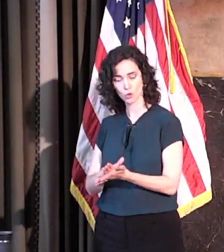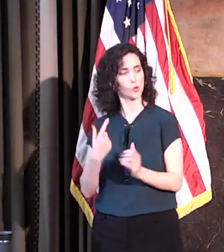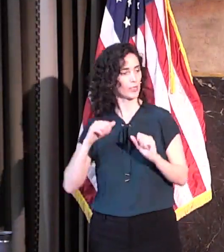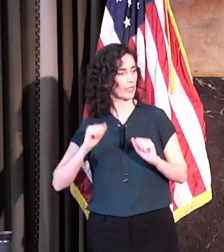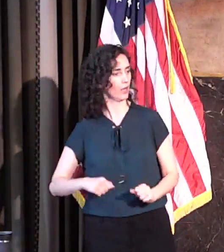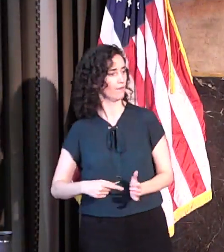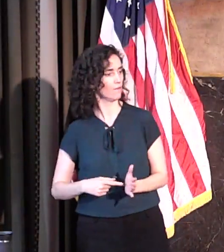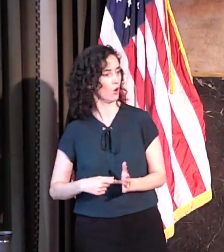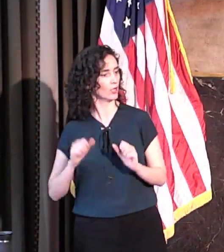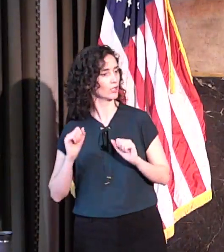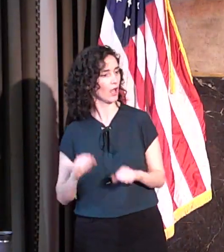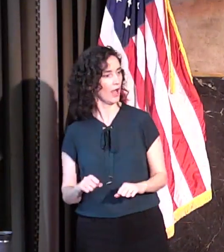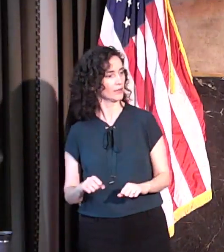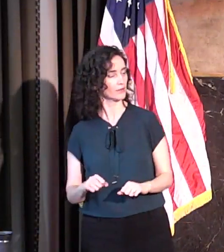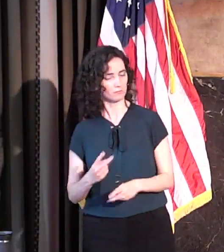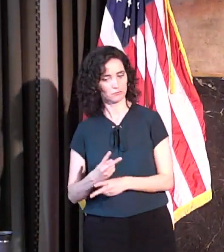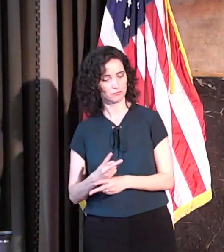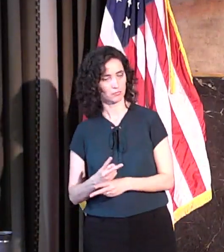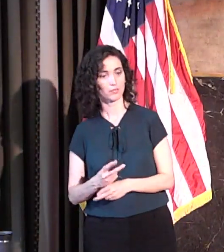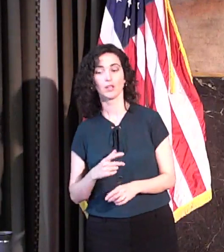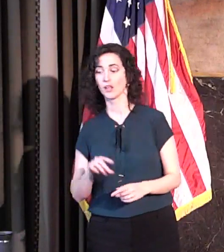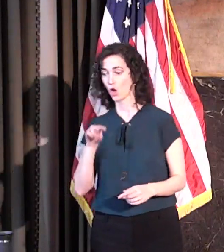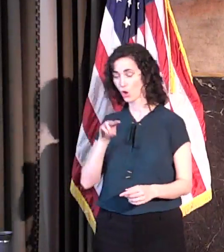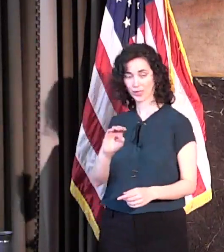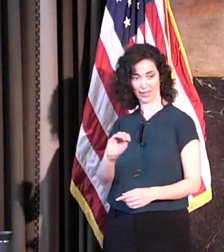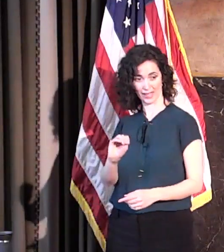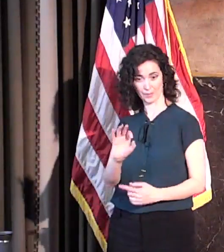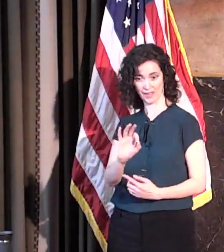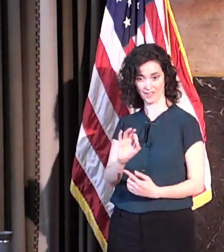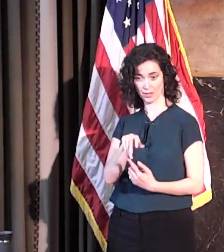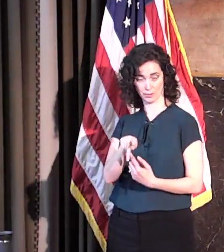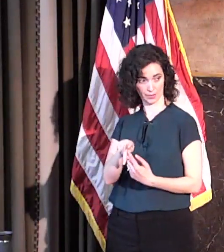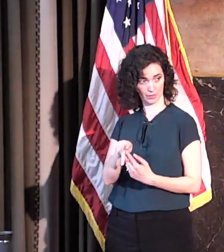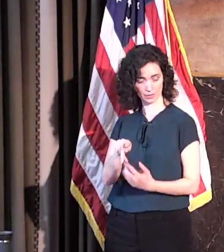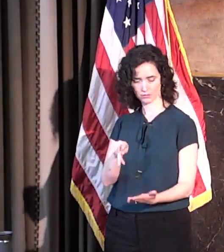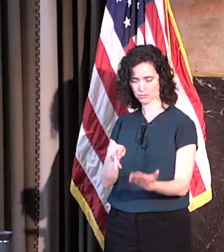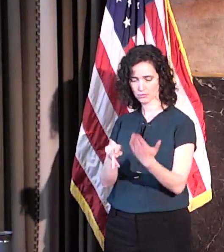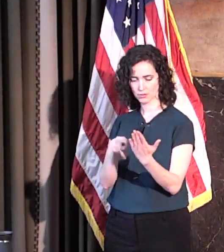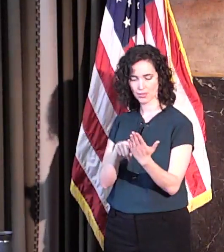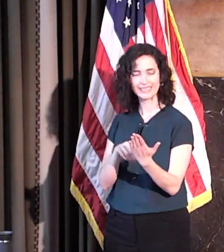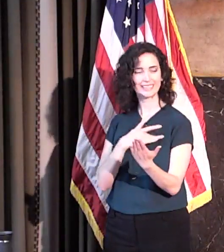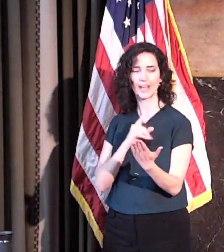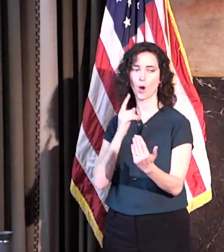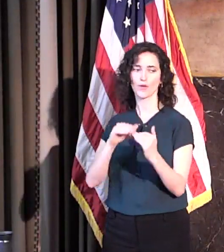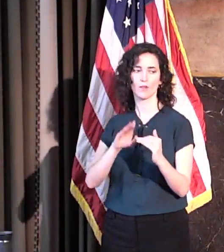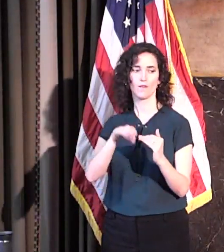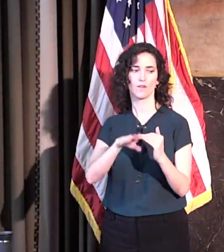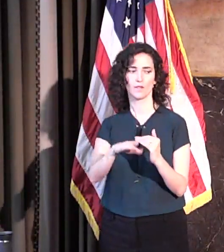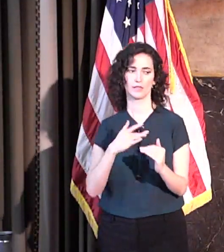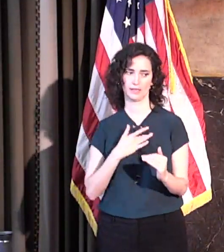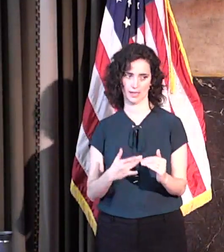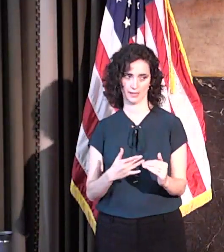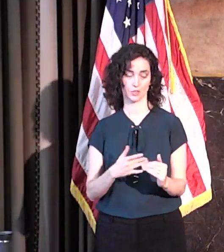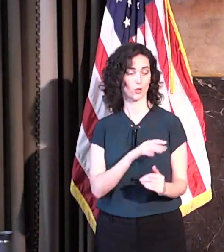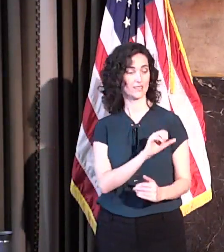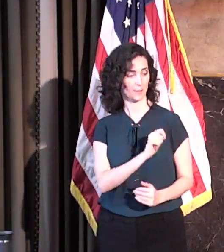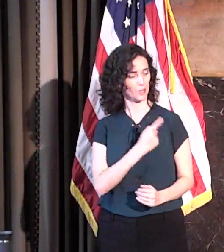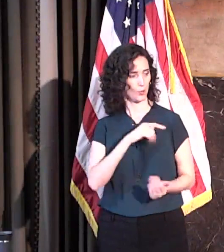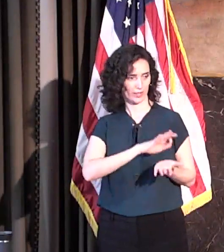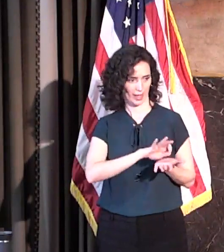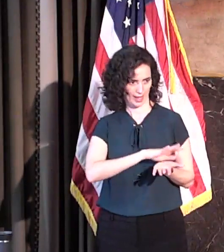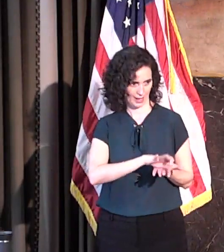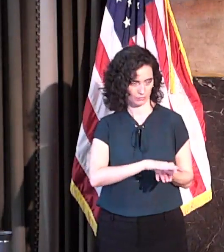truth is, when you look at the MFP, it always fluctuates. And we count in September, we count again